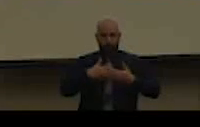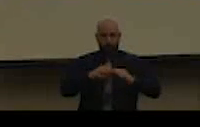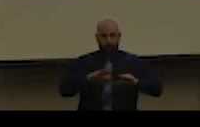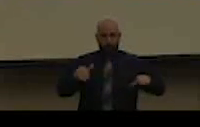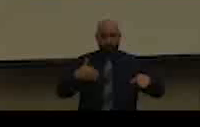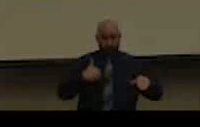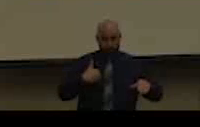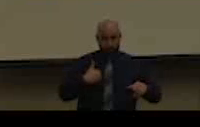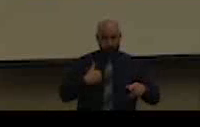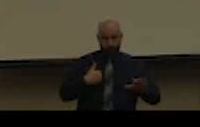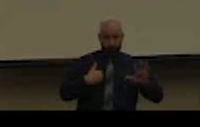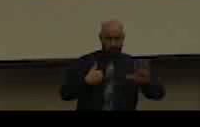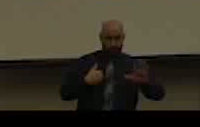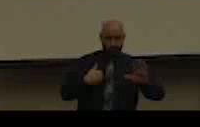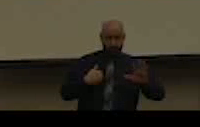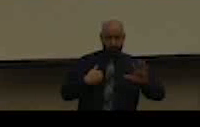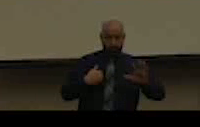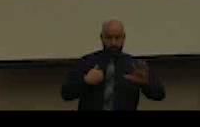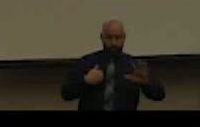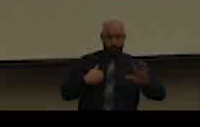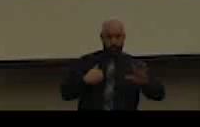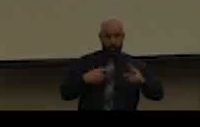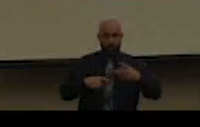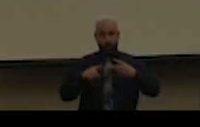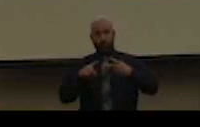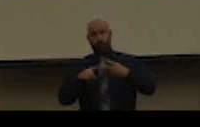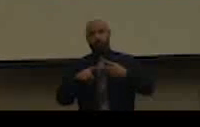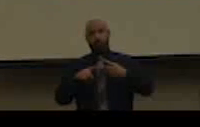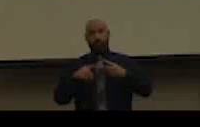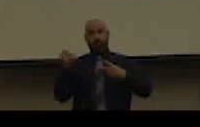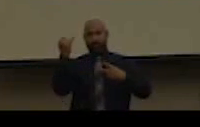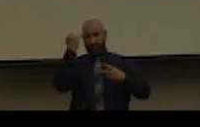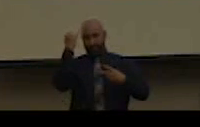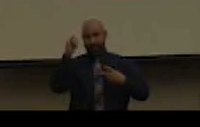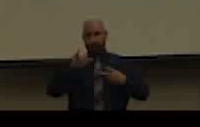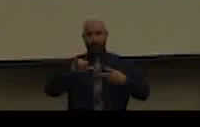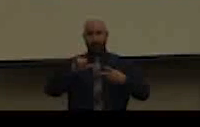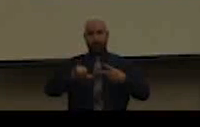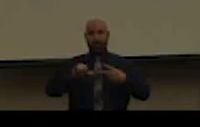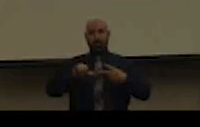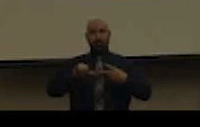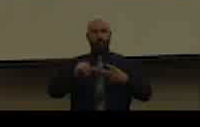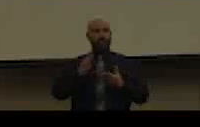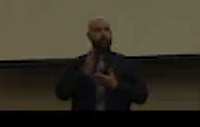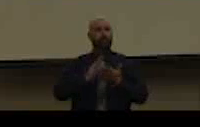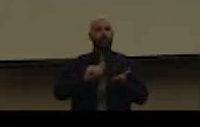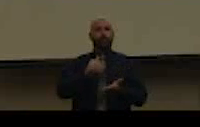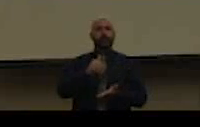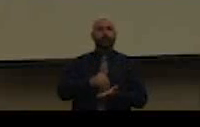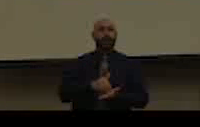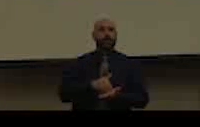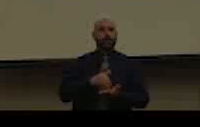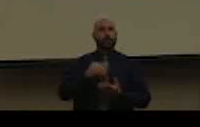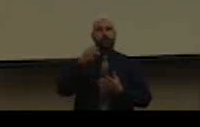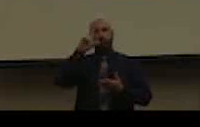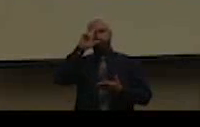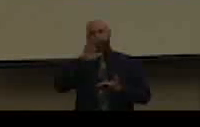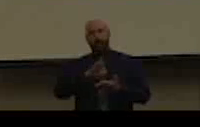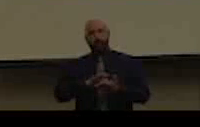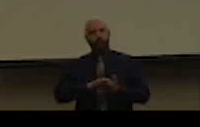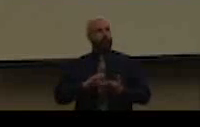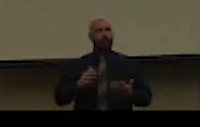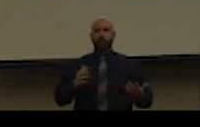But then following up on the idea that there are centers who think, well, there's not really any reason for me